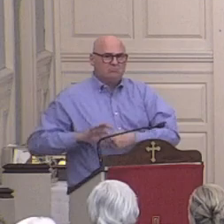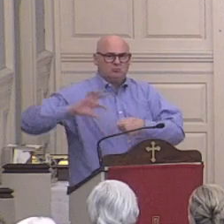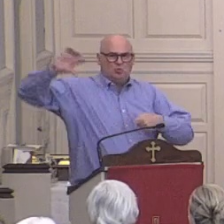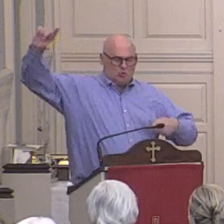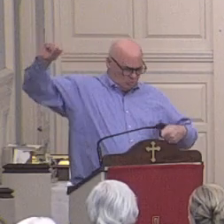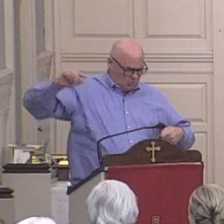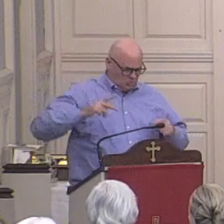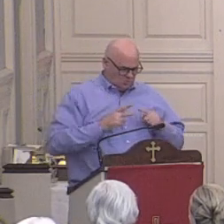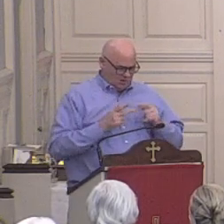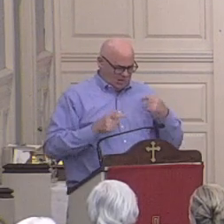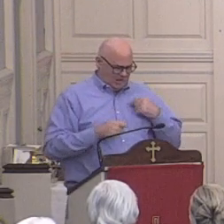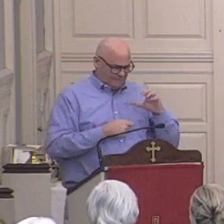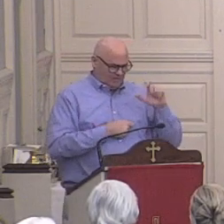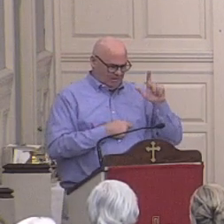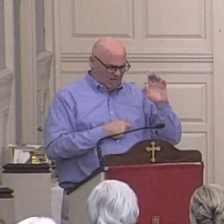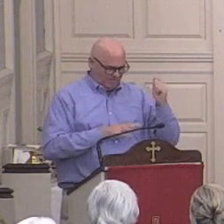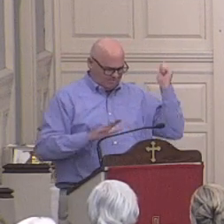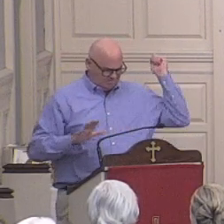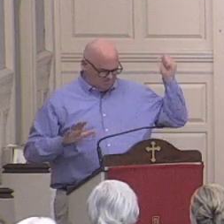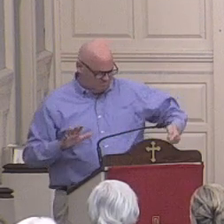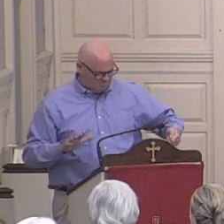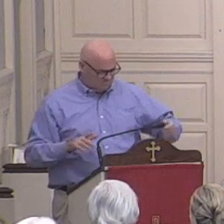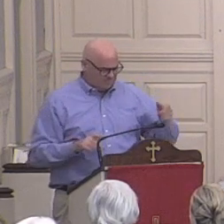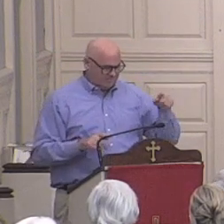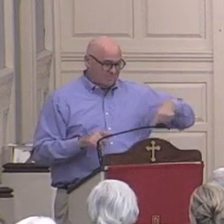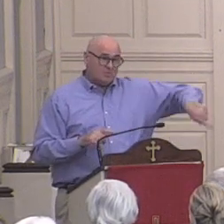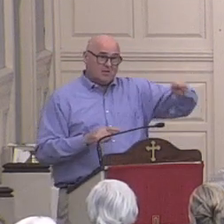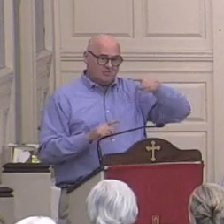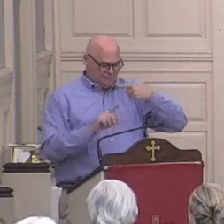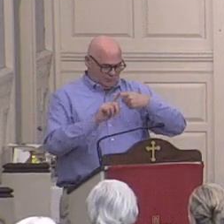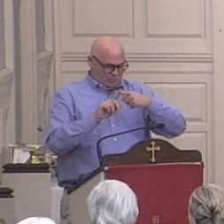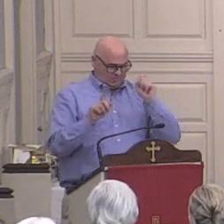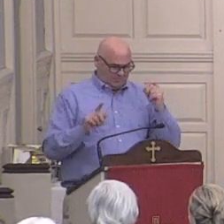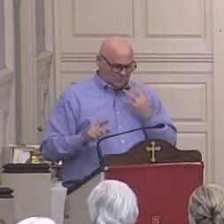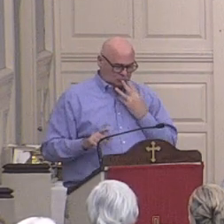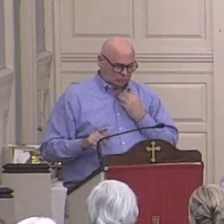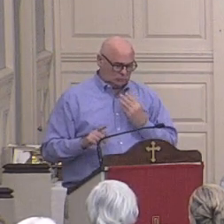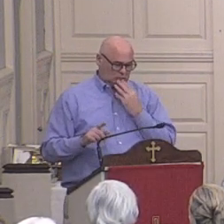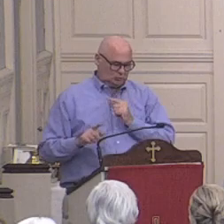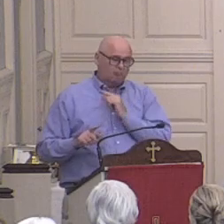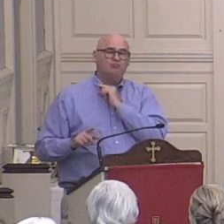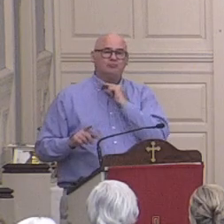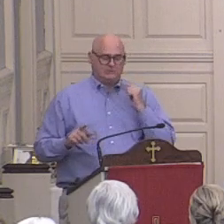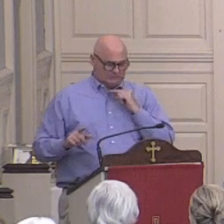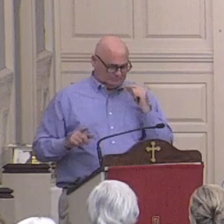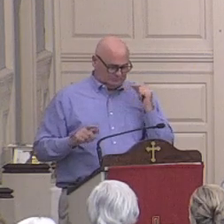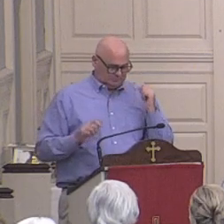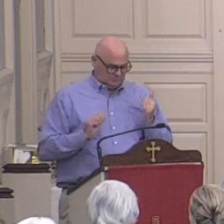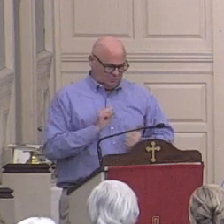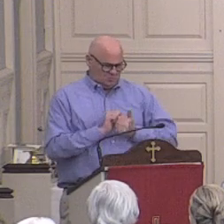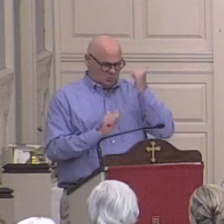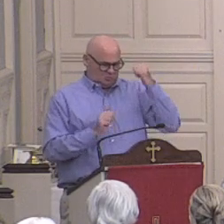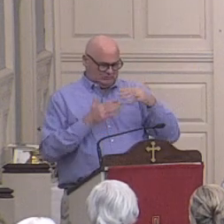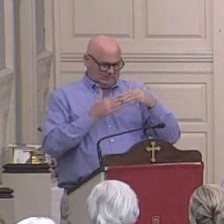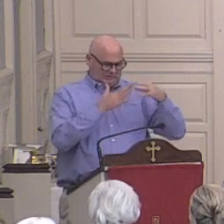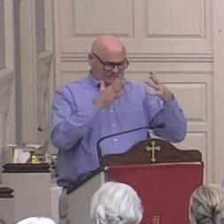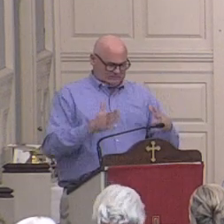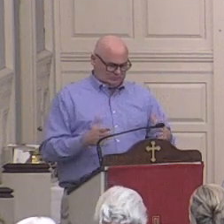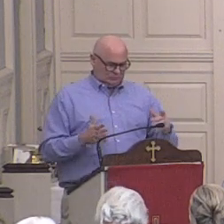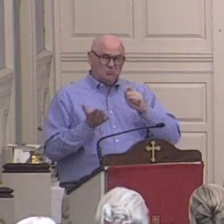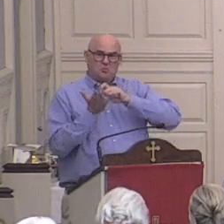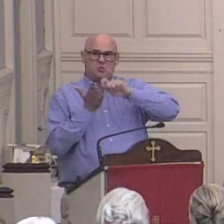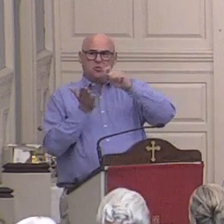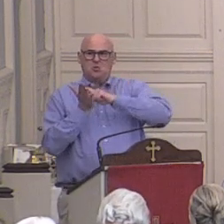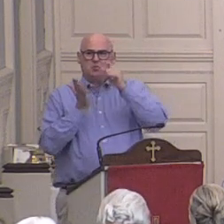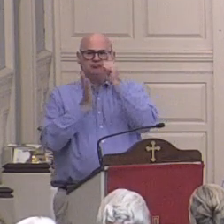accompanied by a crowd with swords and clubs, who had come from the